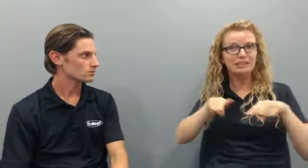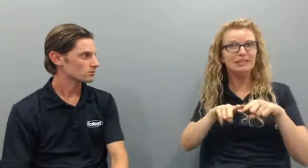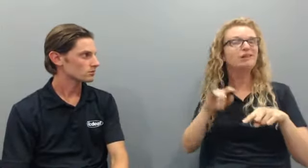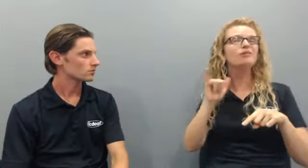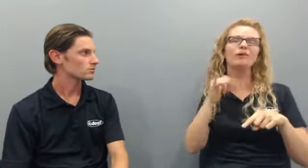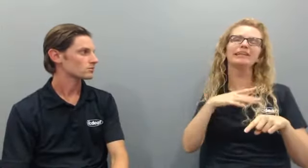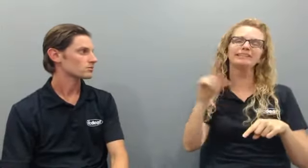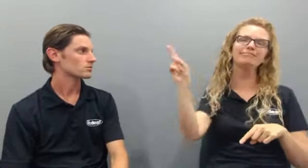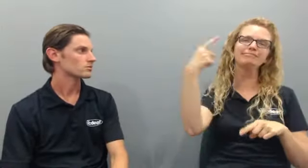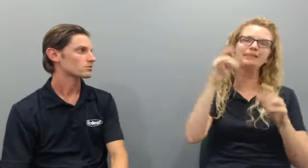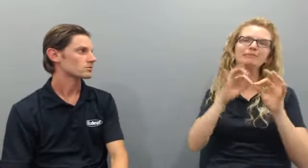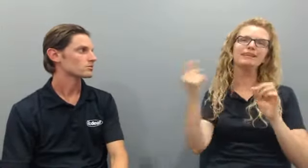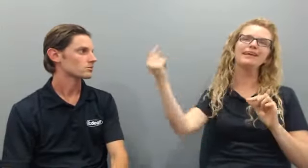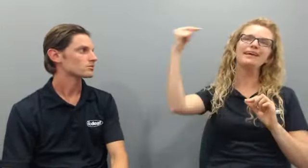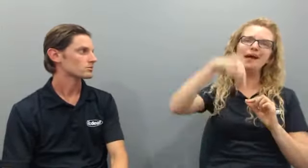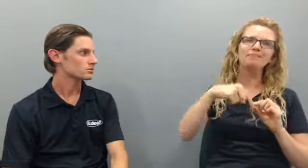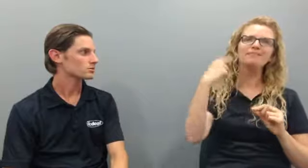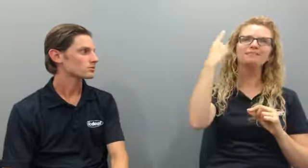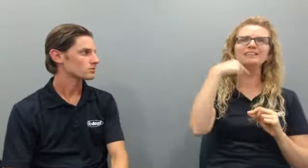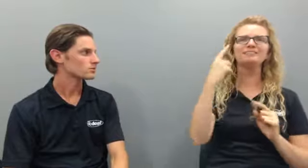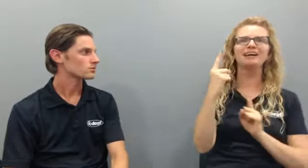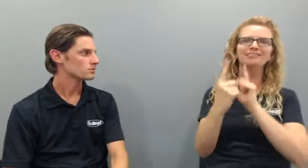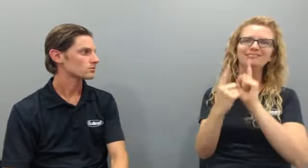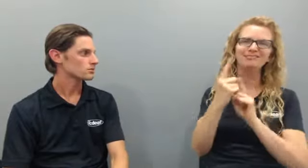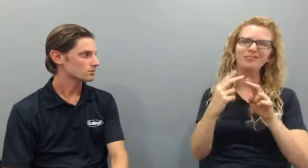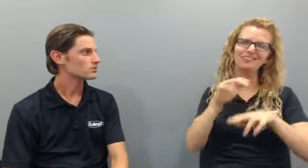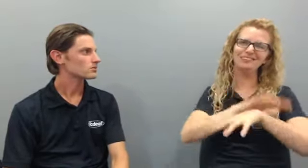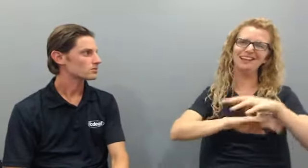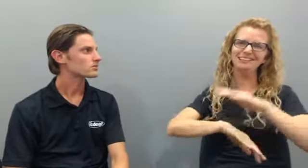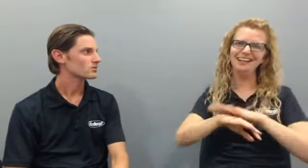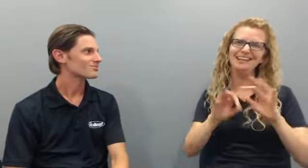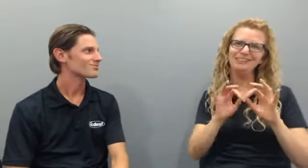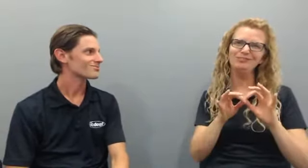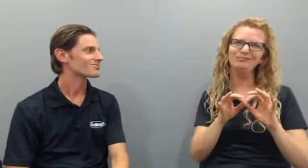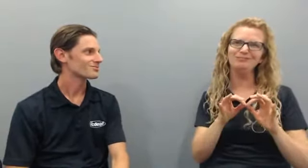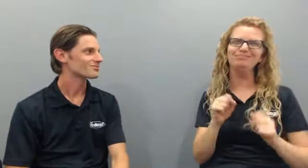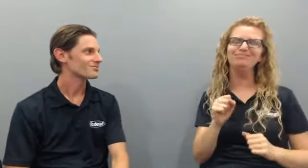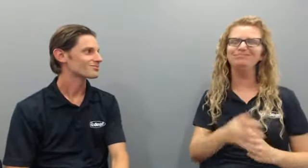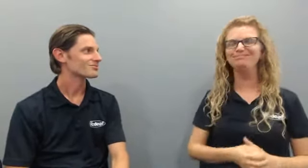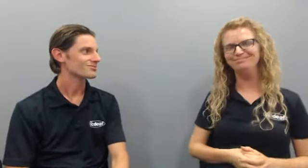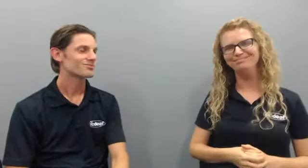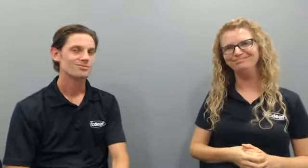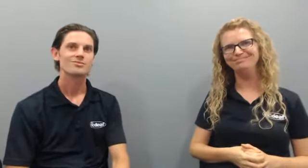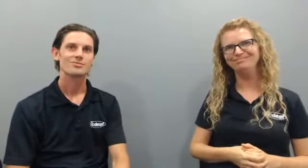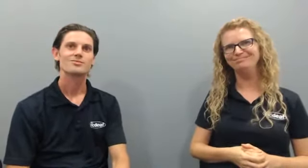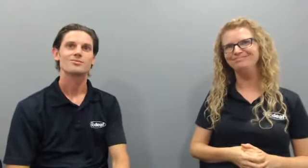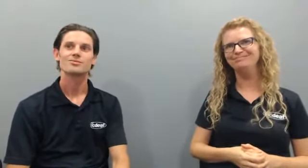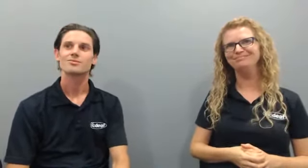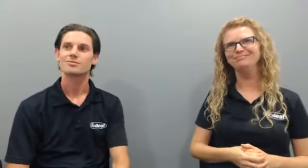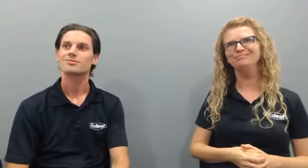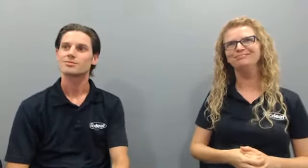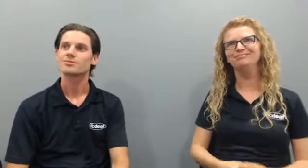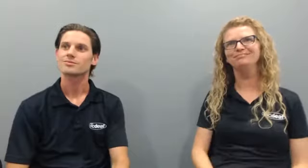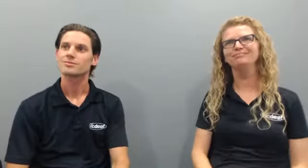suits you. Maybe it means you need technology, or you might need interpreters to come in face-to-face for tactile interpreting.